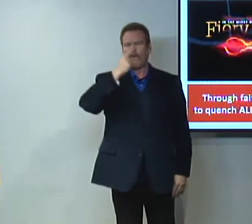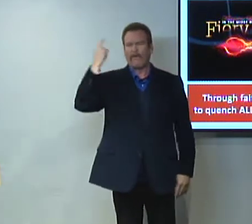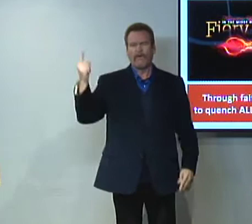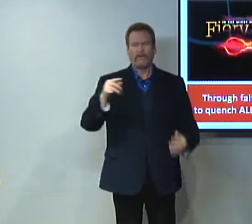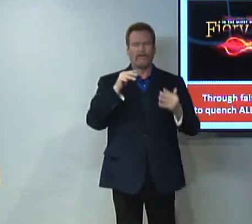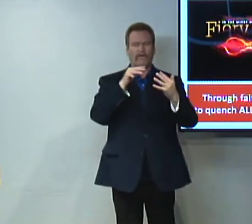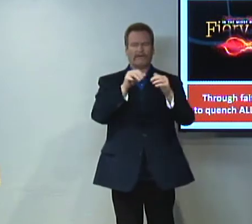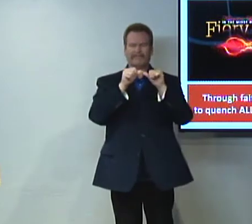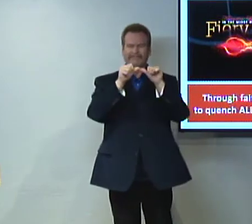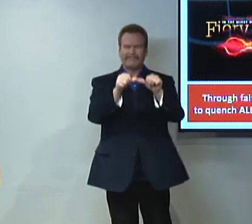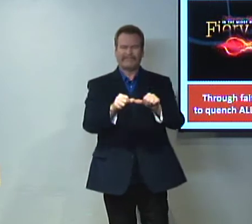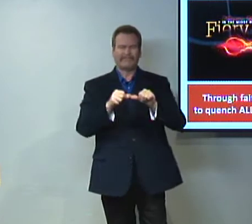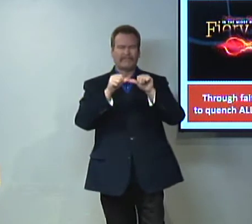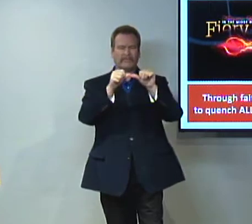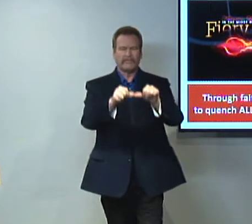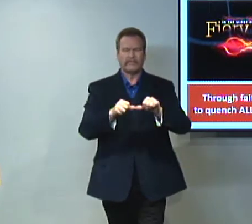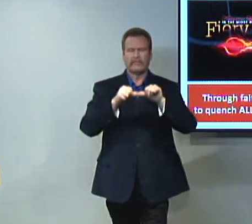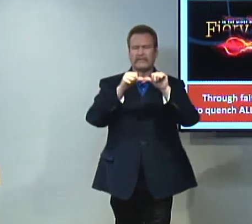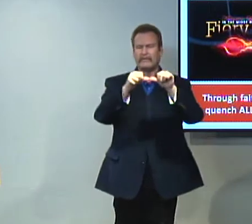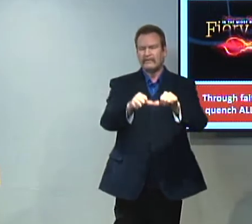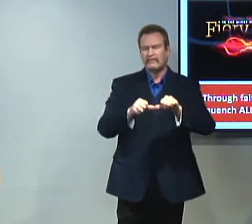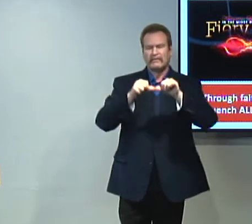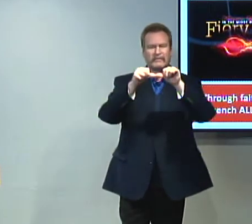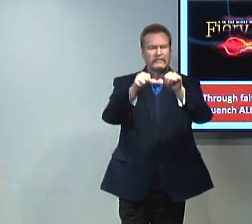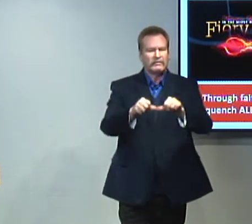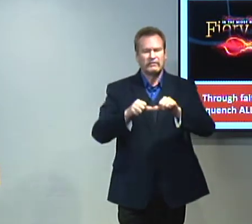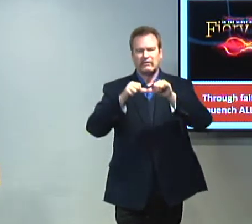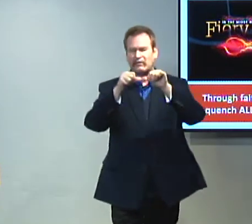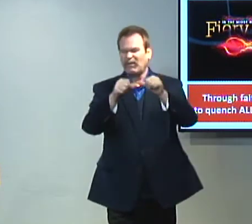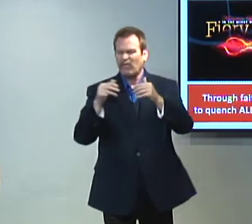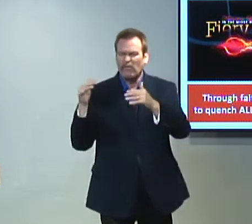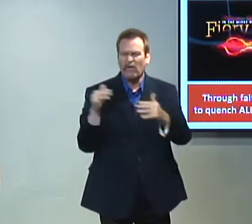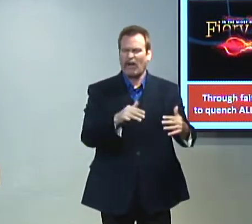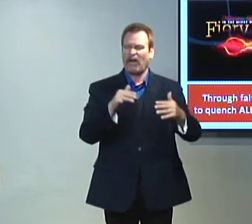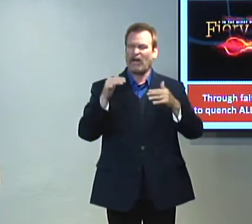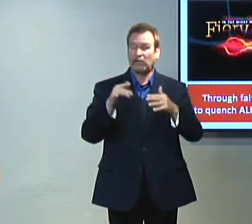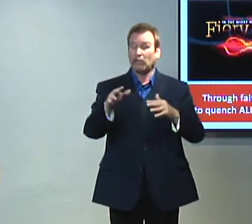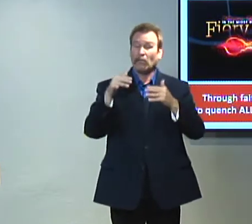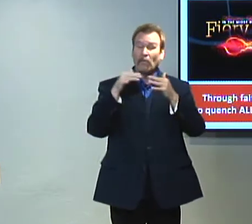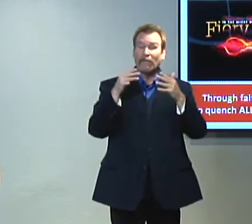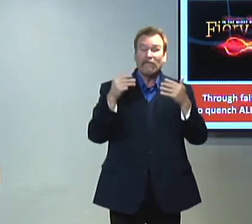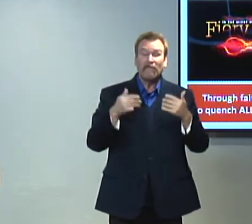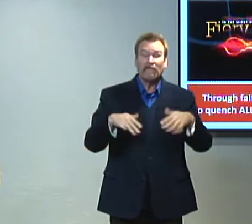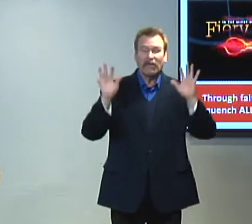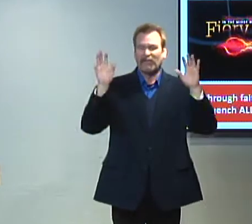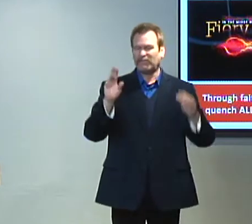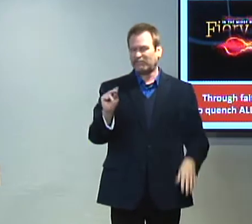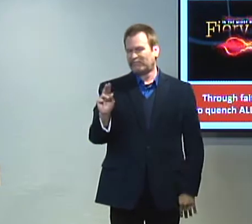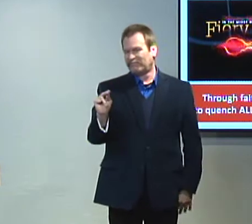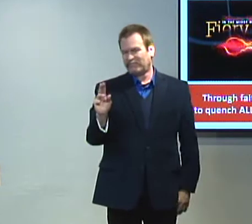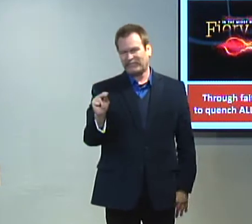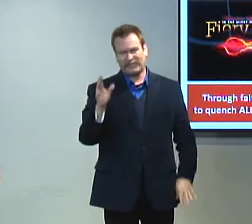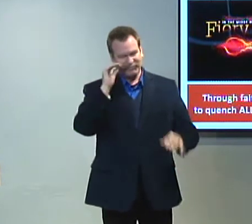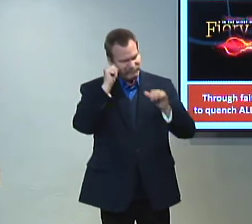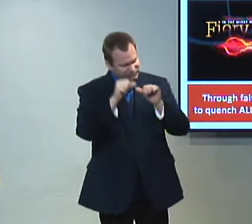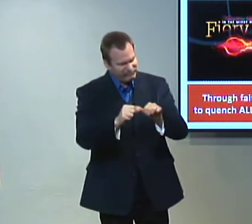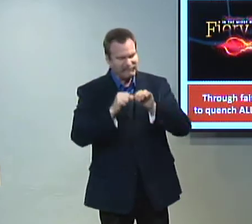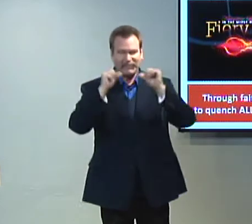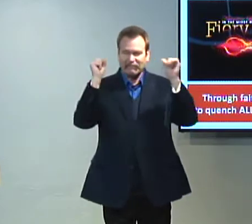the battle ends. But we are constantly fighting against this devil. We are constantly fighting this